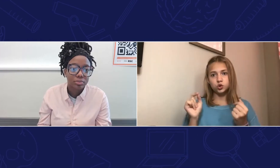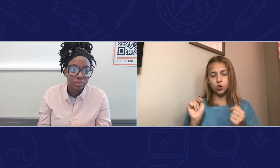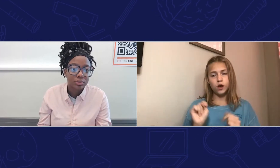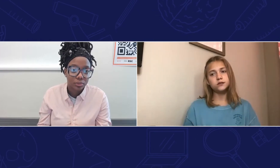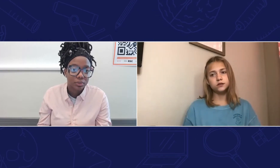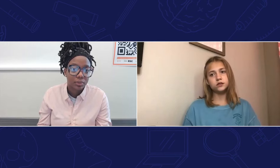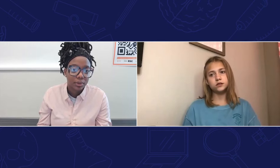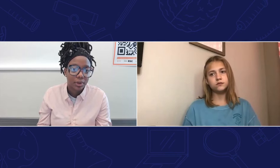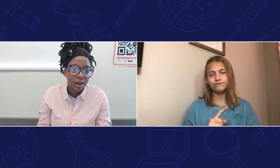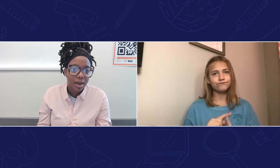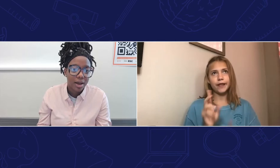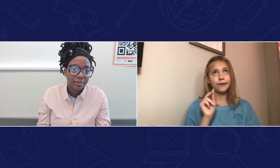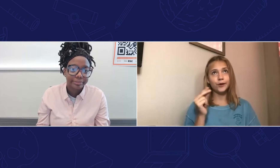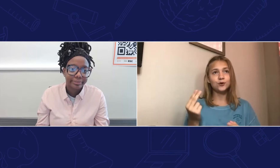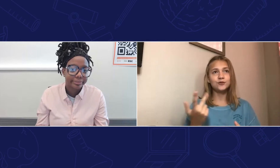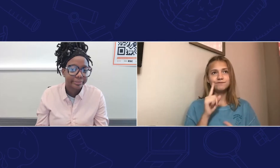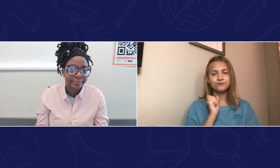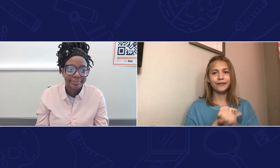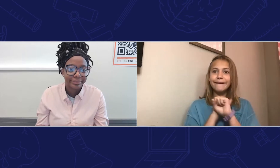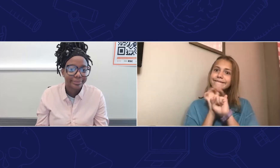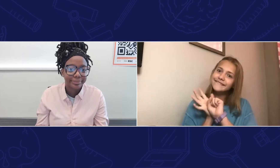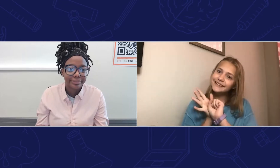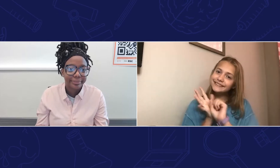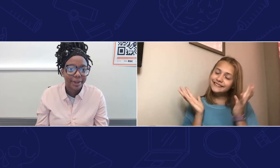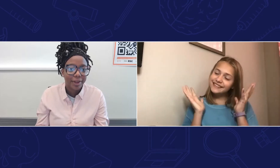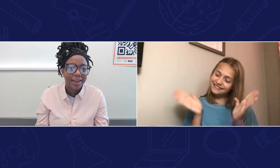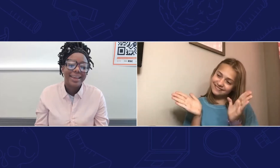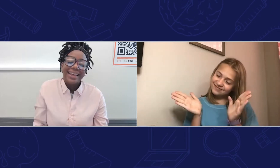So we could have done it but no. COVID.